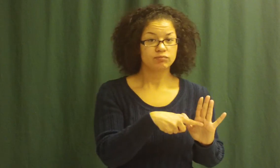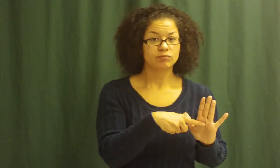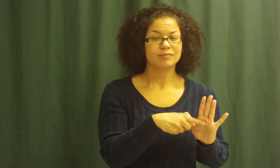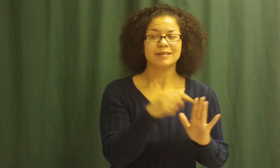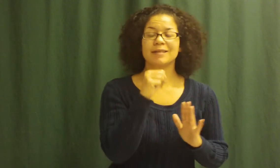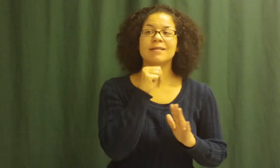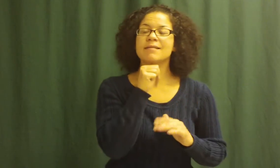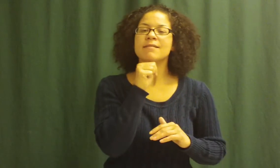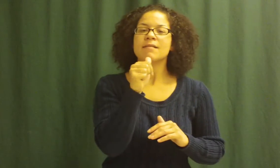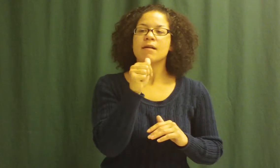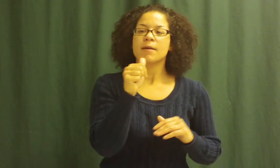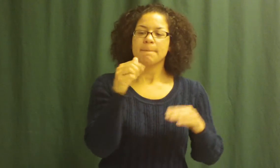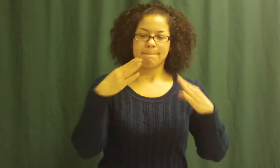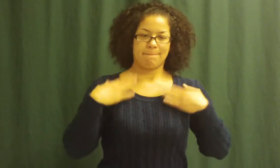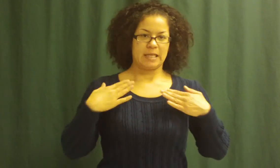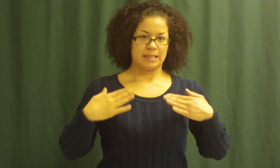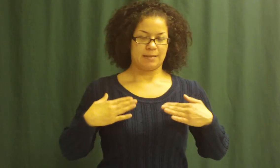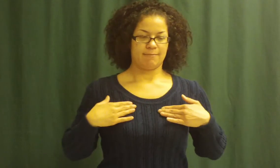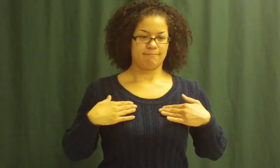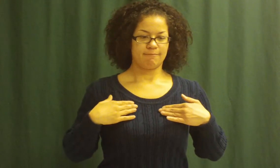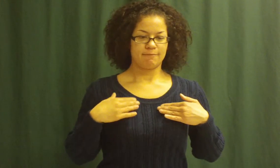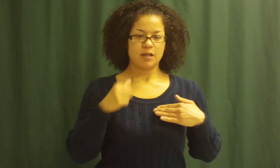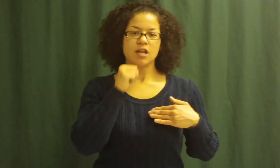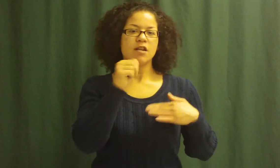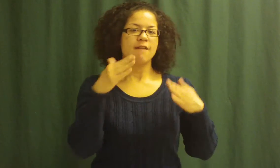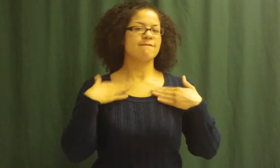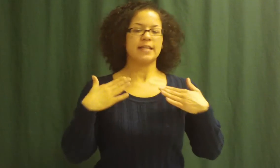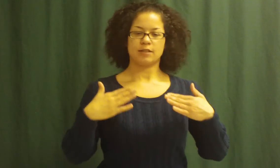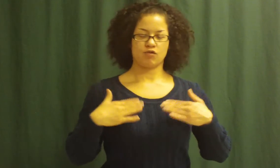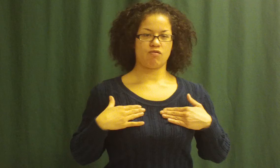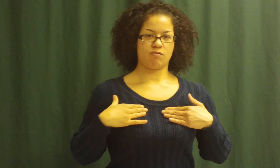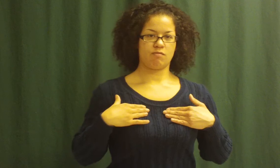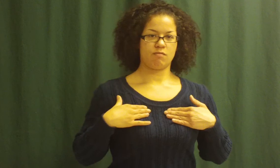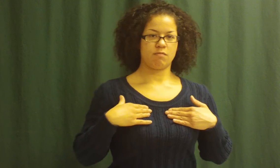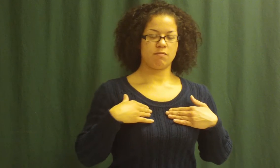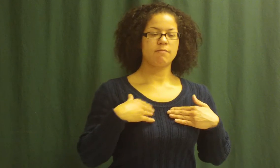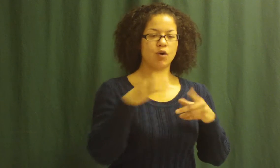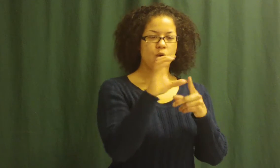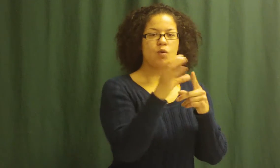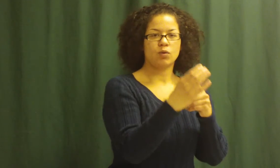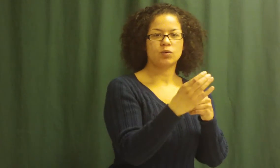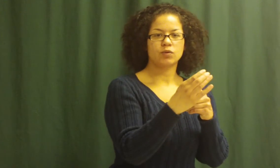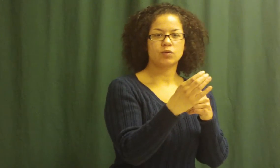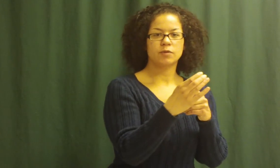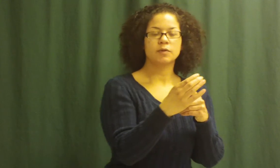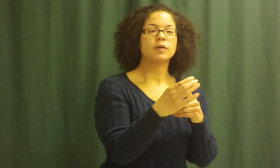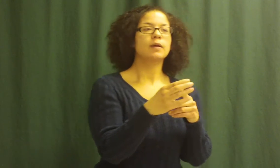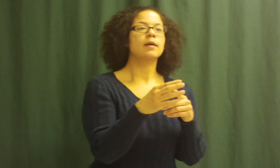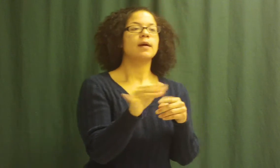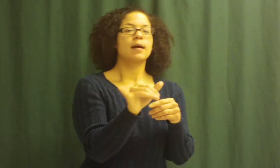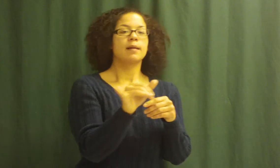culture concept of religion consists of a set of ideas and beliefs about God,